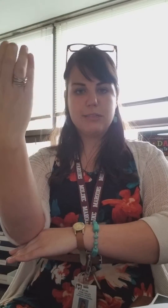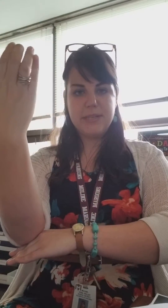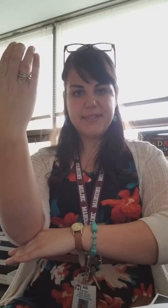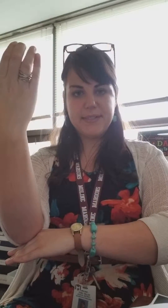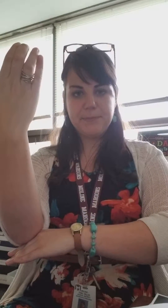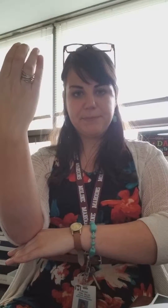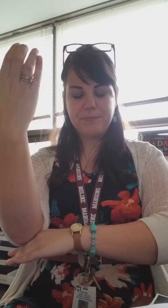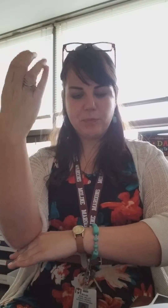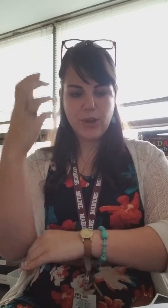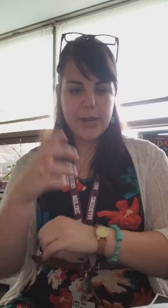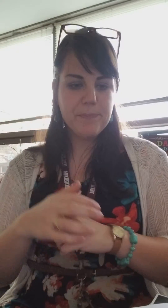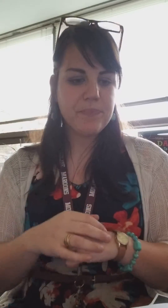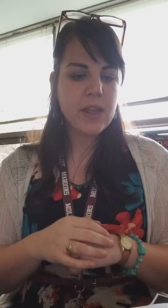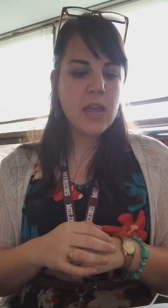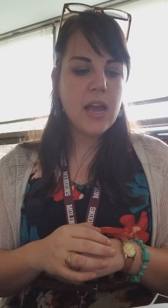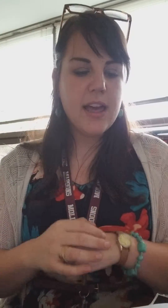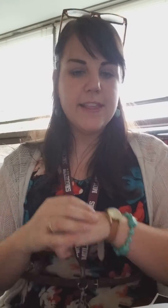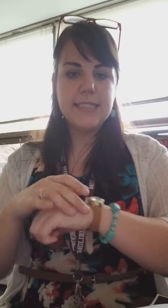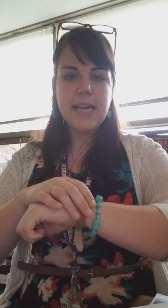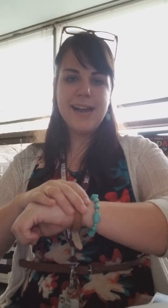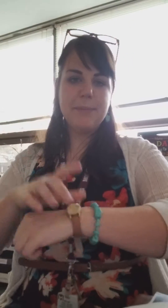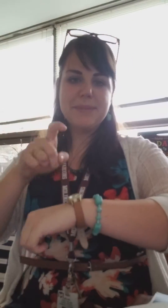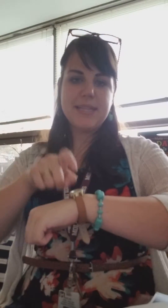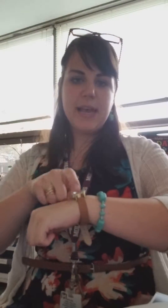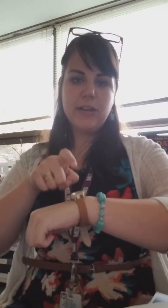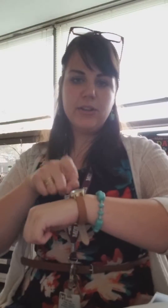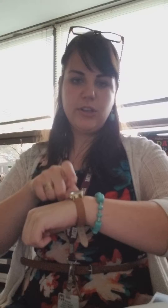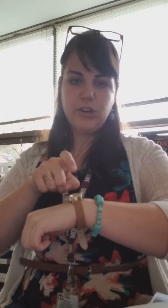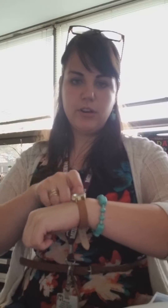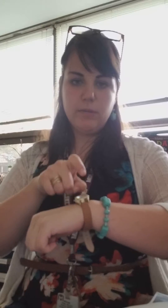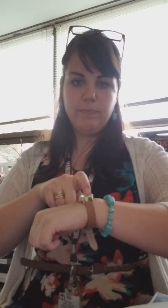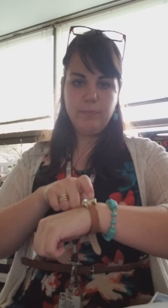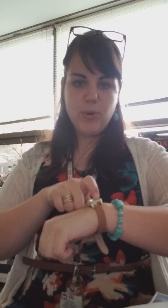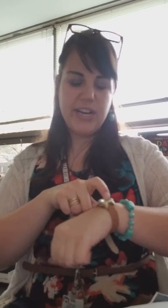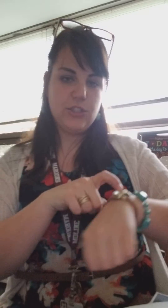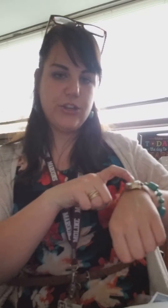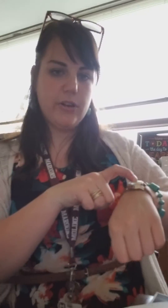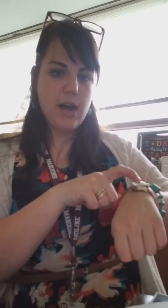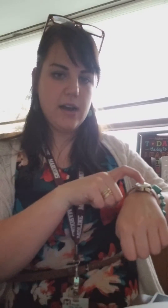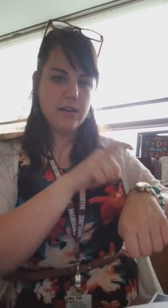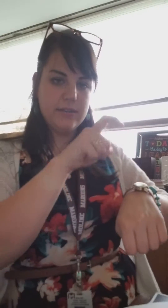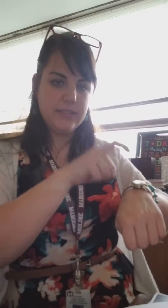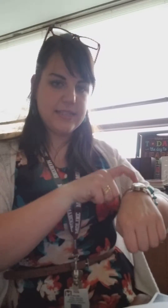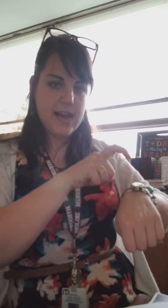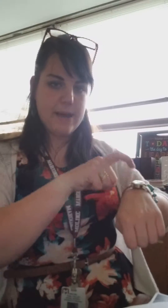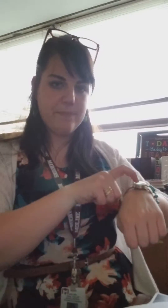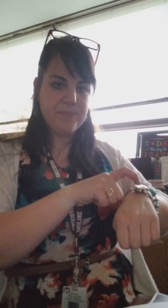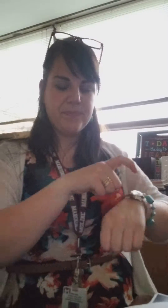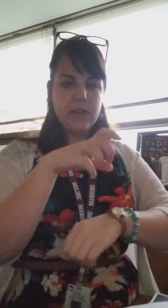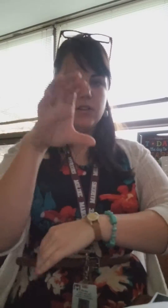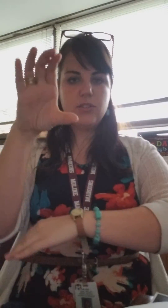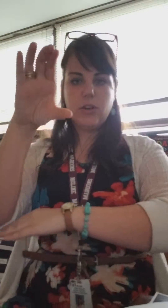Christmas, okay? And then time is like you're pointing to your clock, time. So